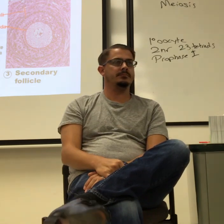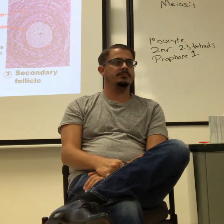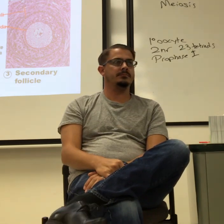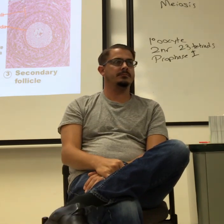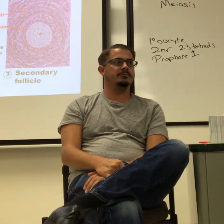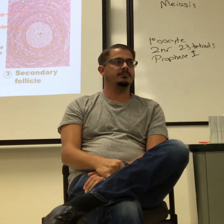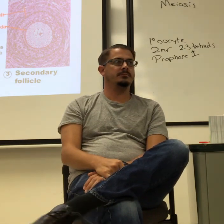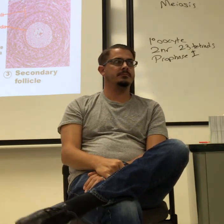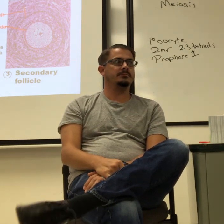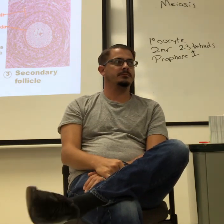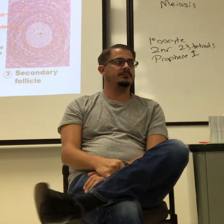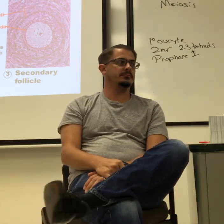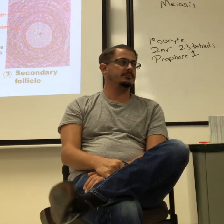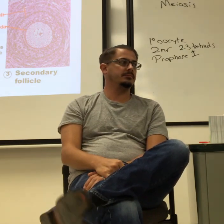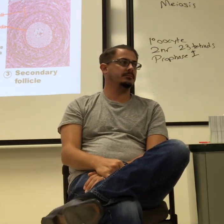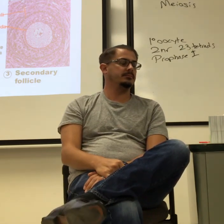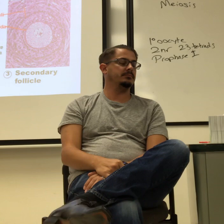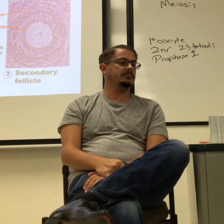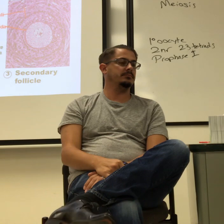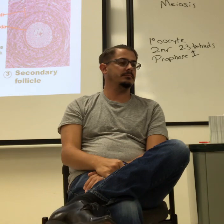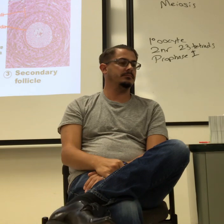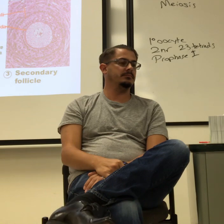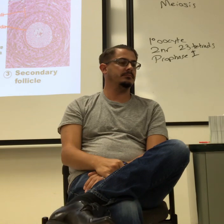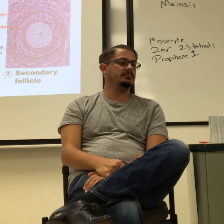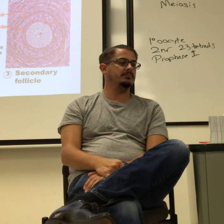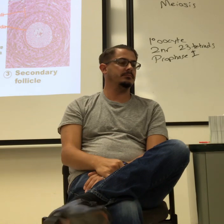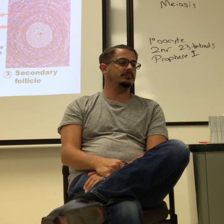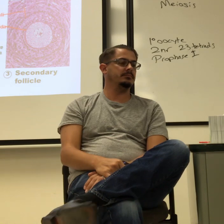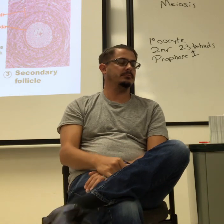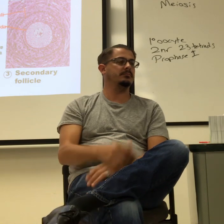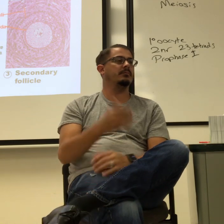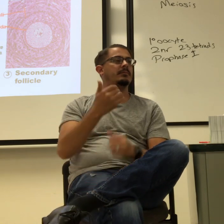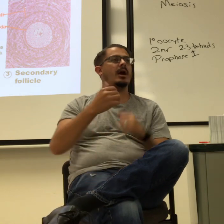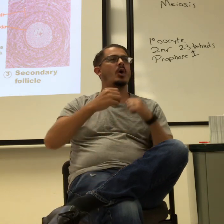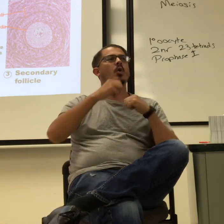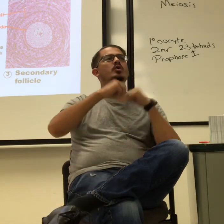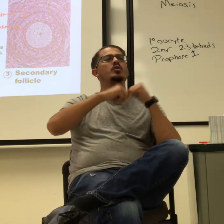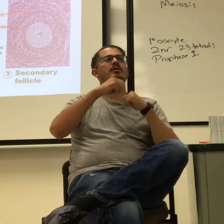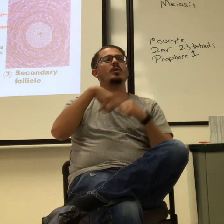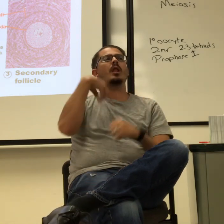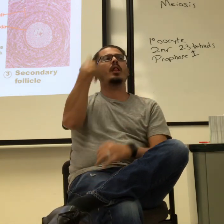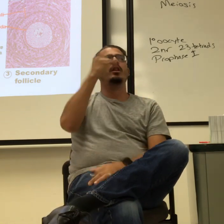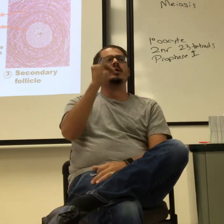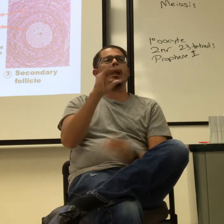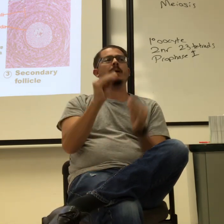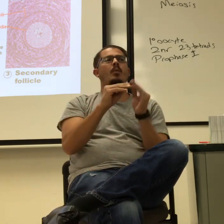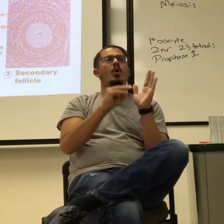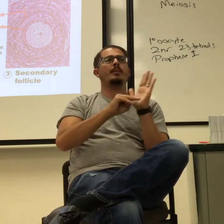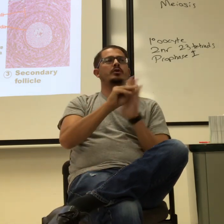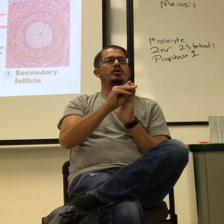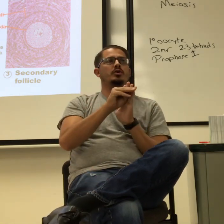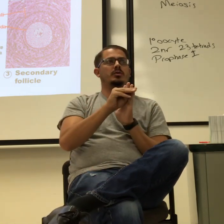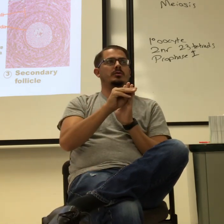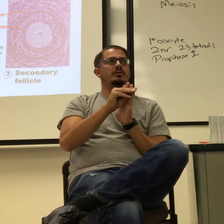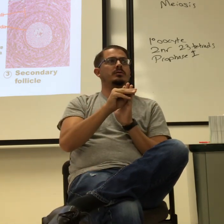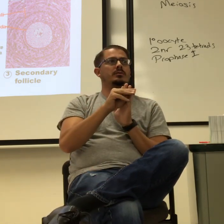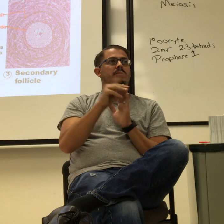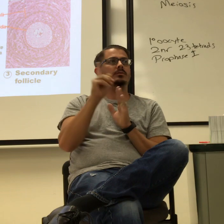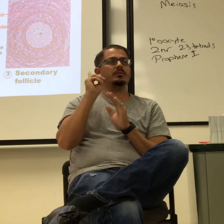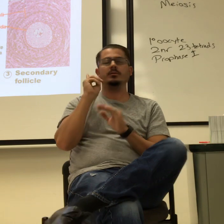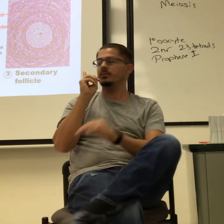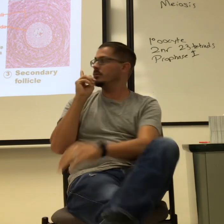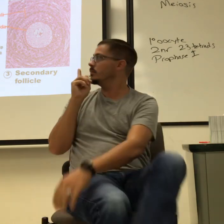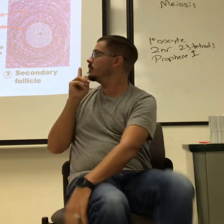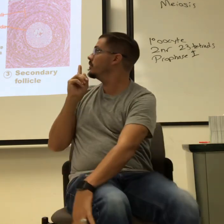Now you get some structures that are indications of a mature follicle. And I have 2 on the slide, theca and zona pellucida. But let's add to